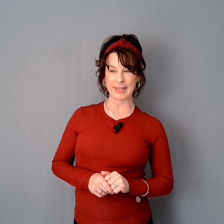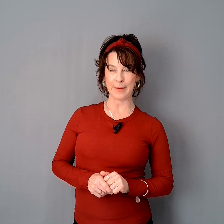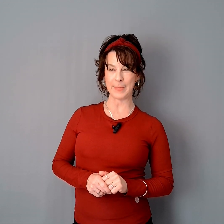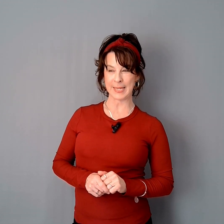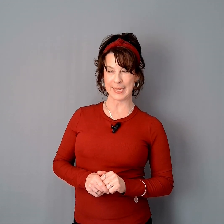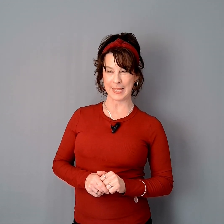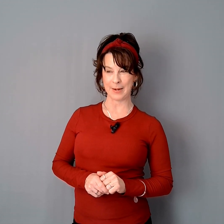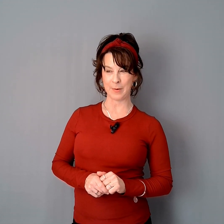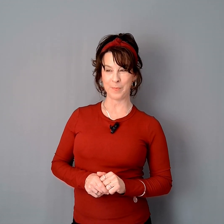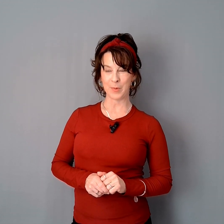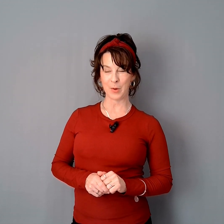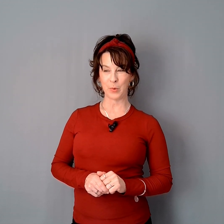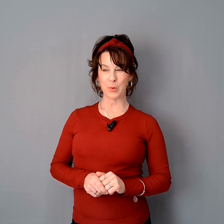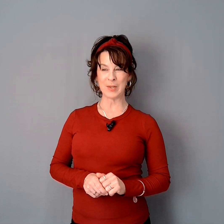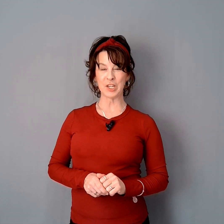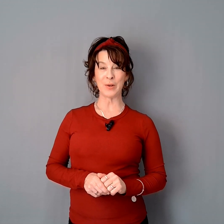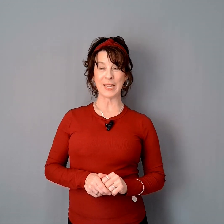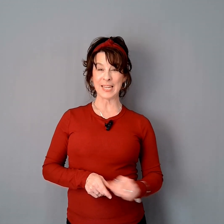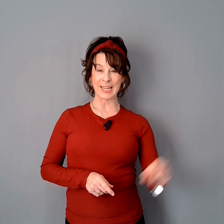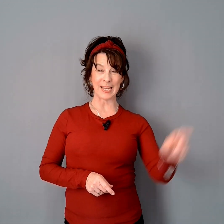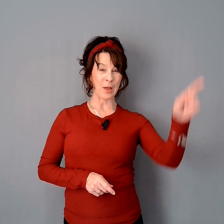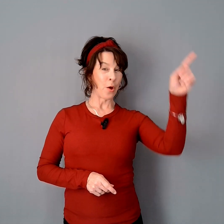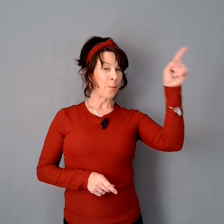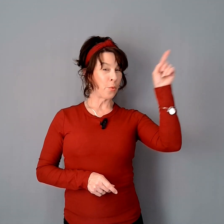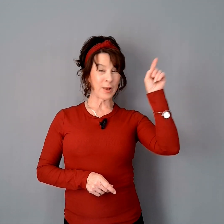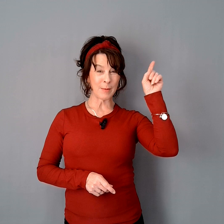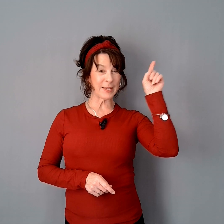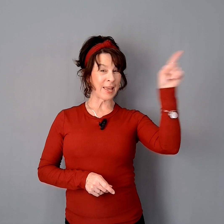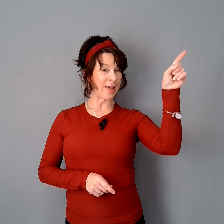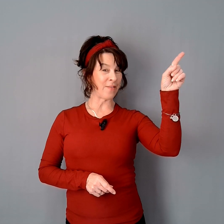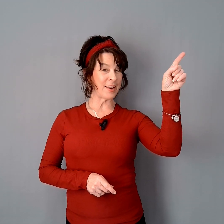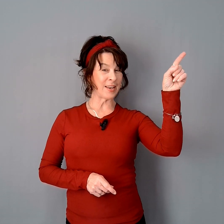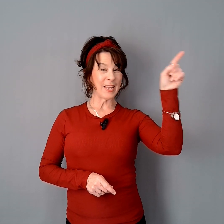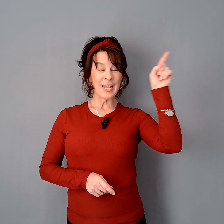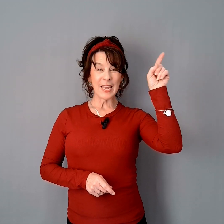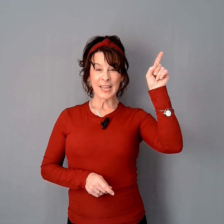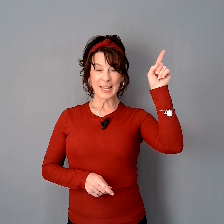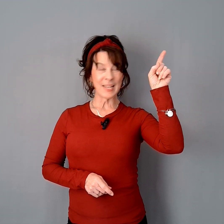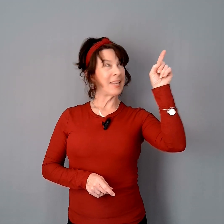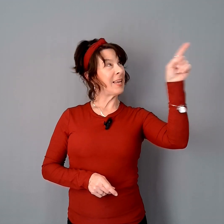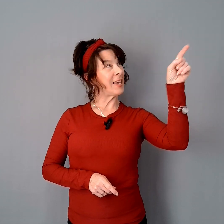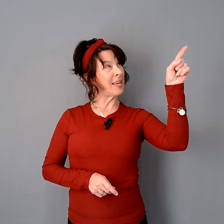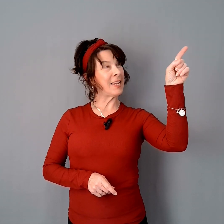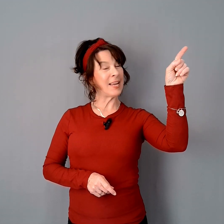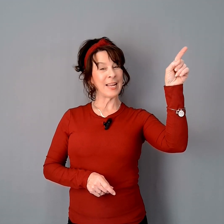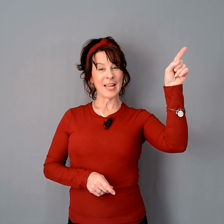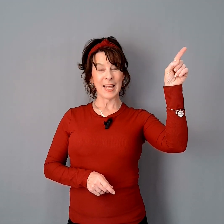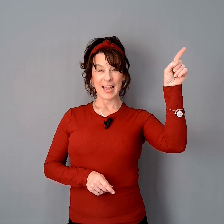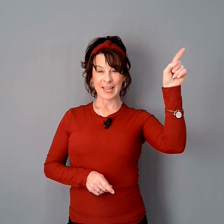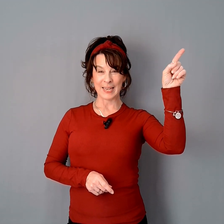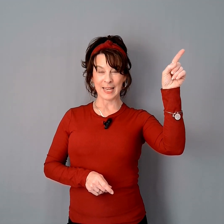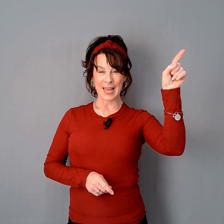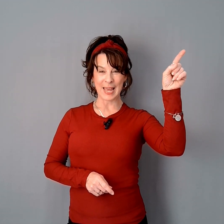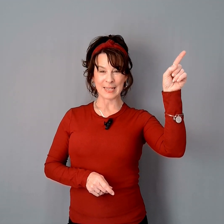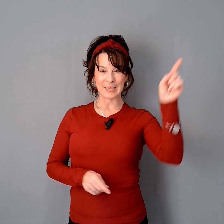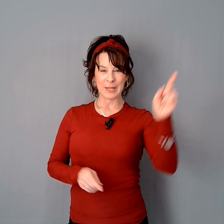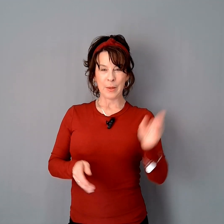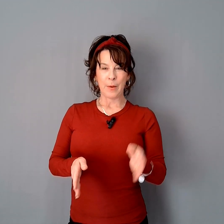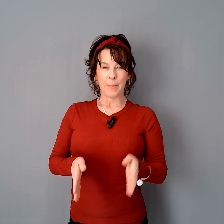him in. We're going to go to he. Point up to heaven, he, and let. Put